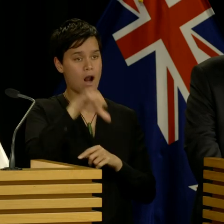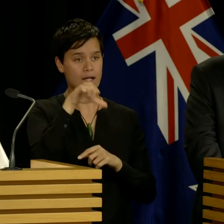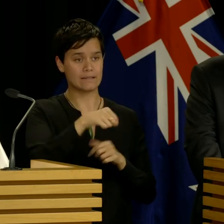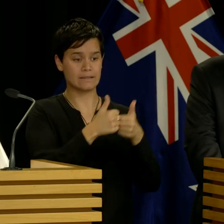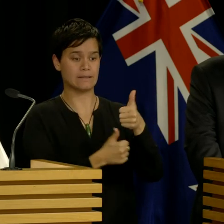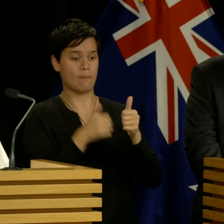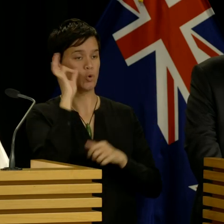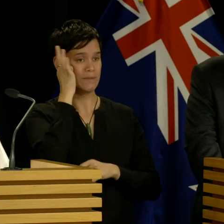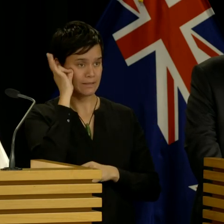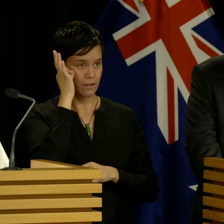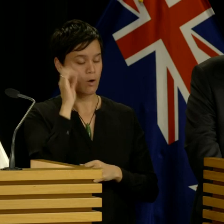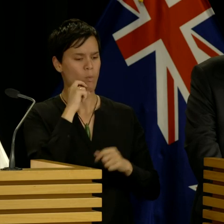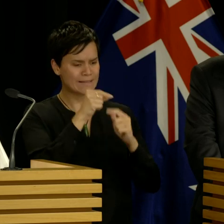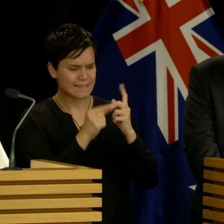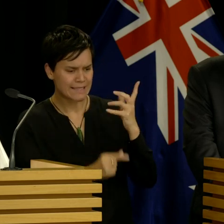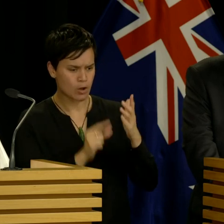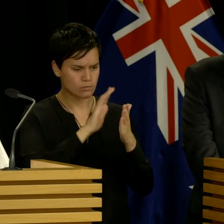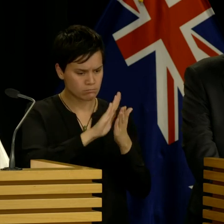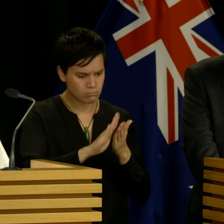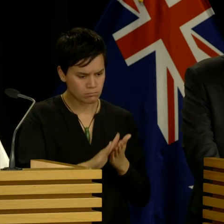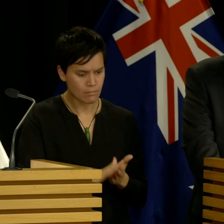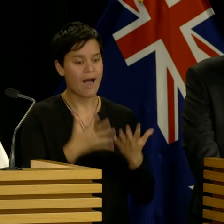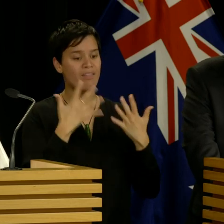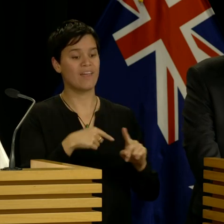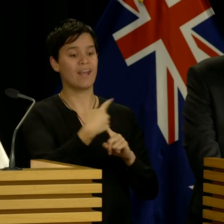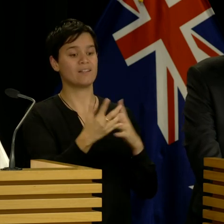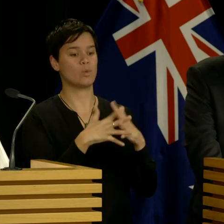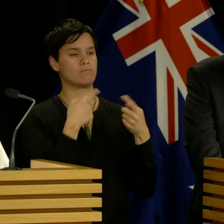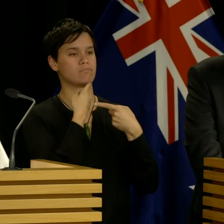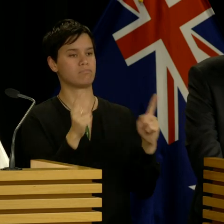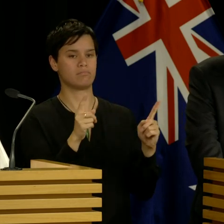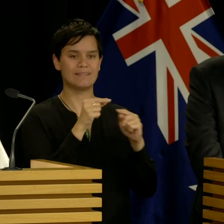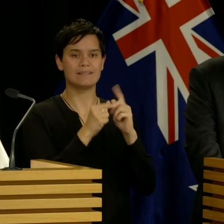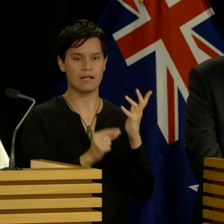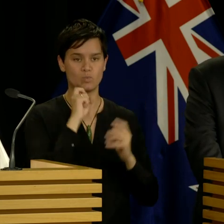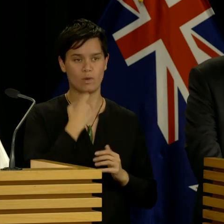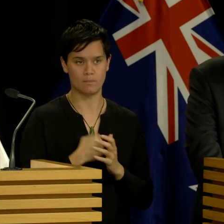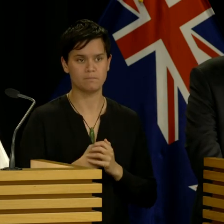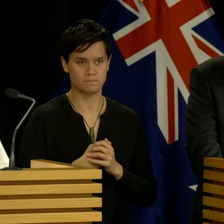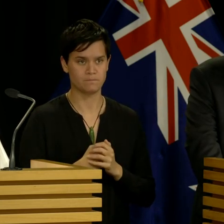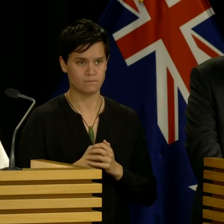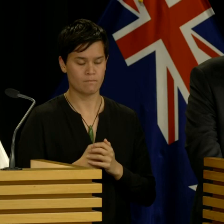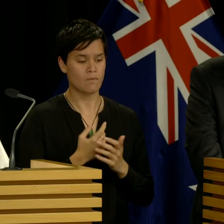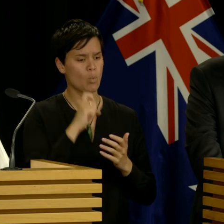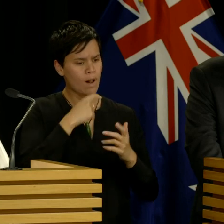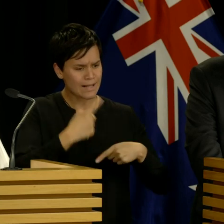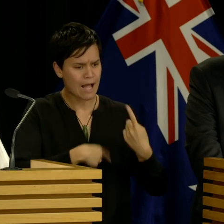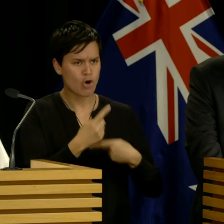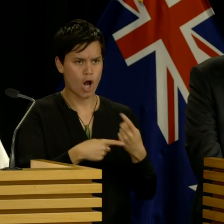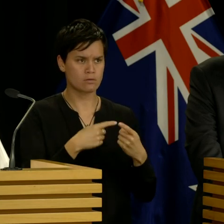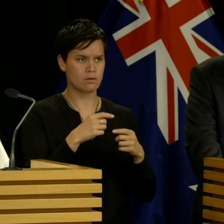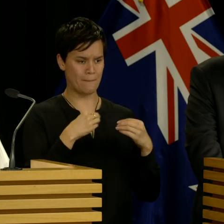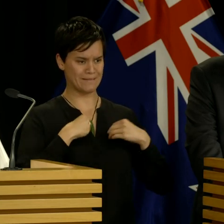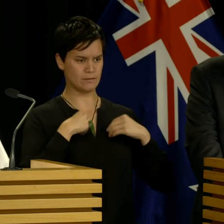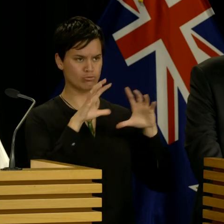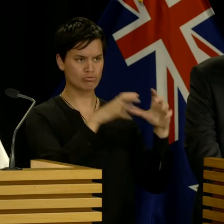detailed announcements next week. At all stages, we will be engaging with business groups and industry representatives to make sure the